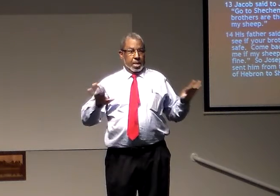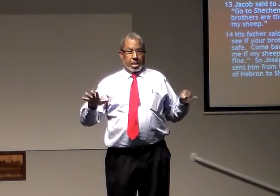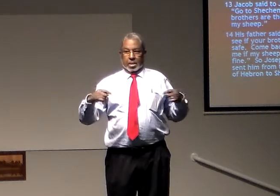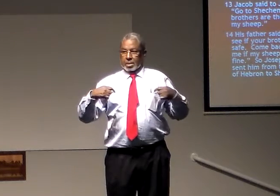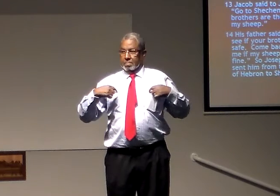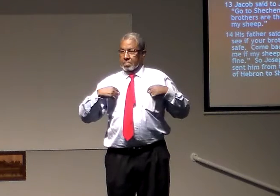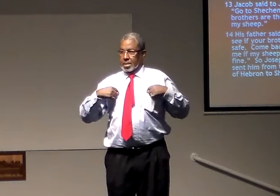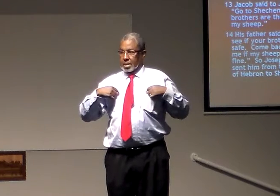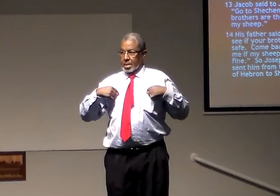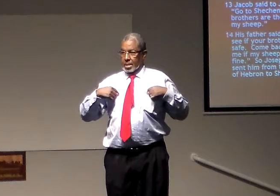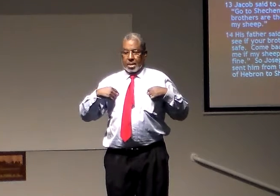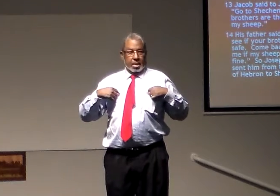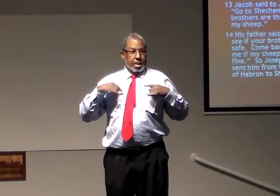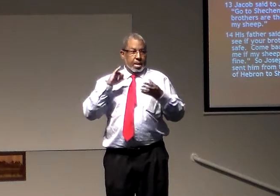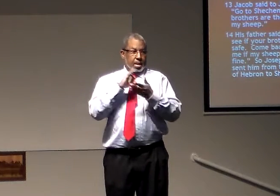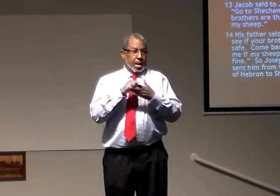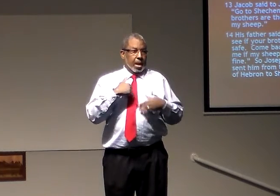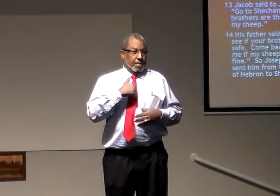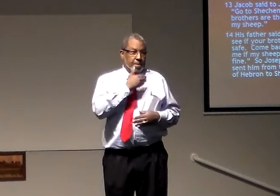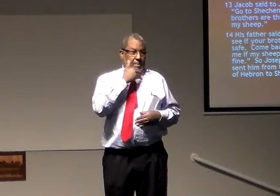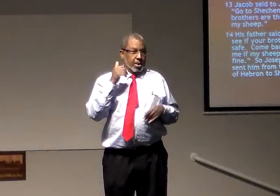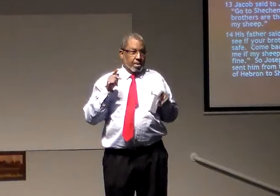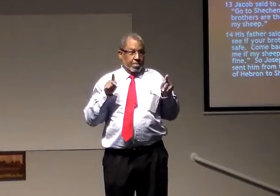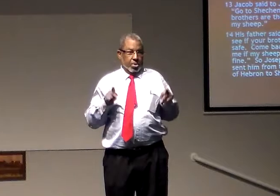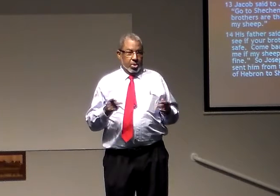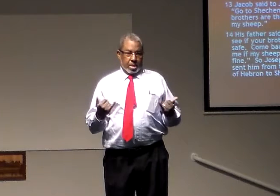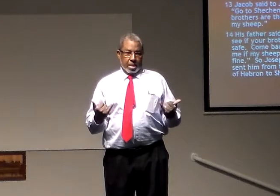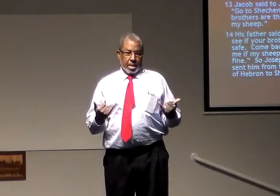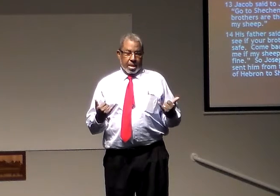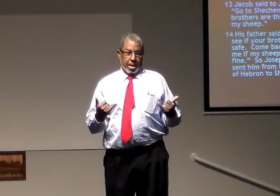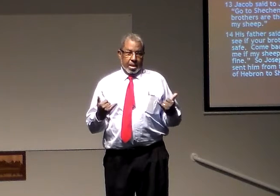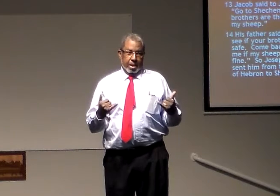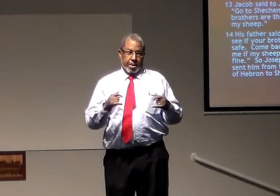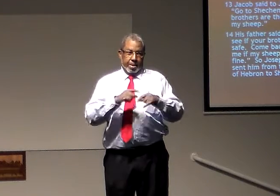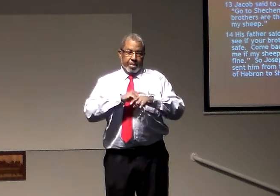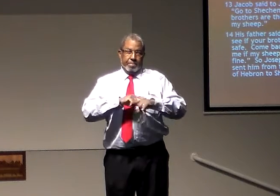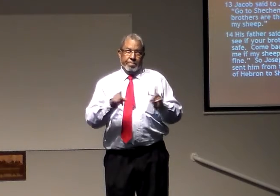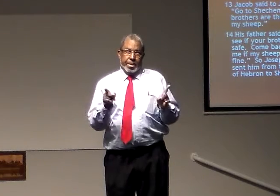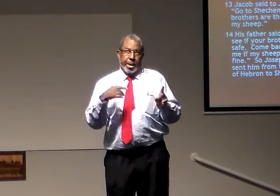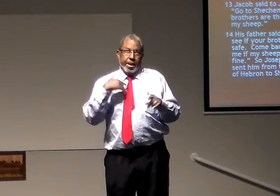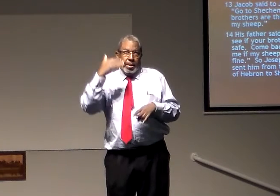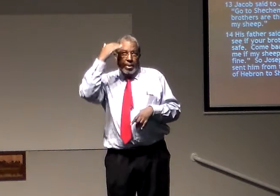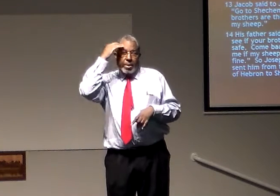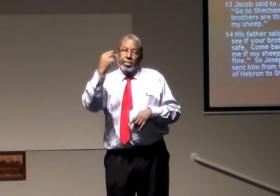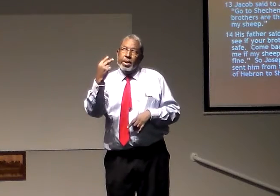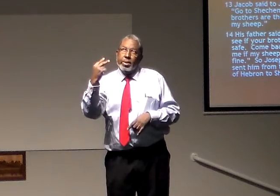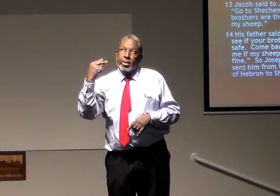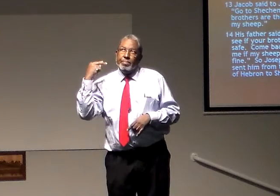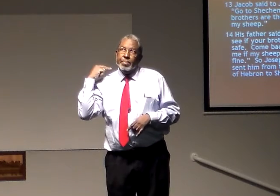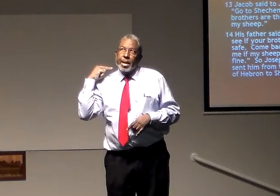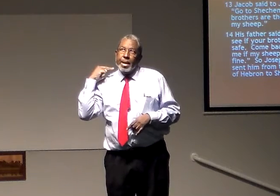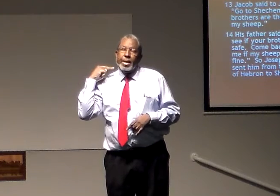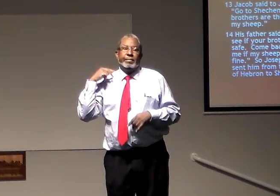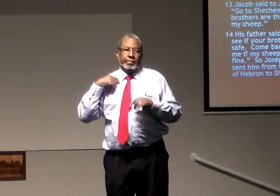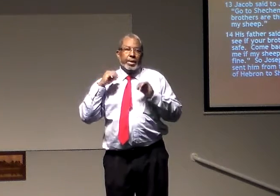God still blessed me that I am a better person now. But I know when I look